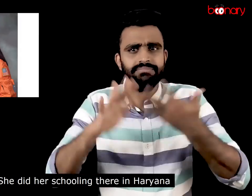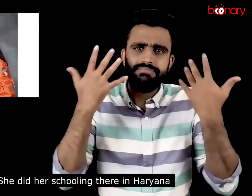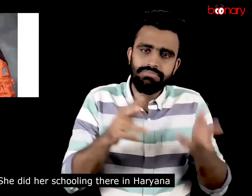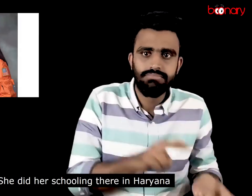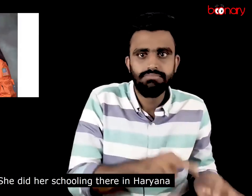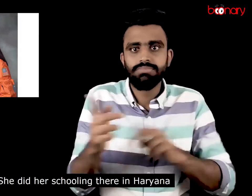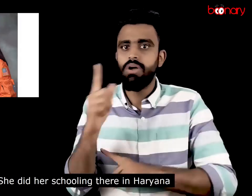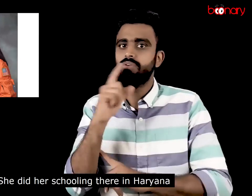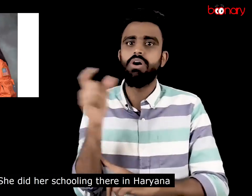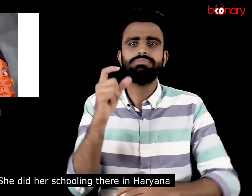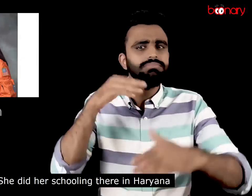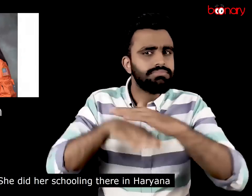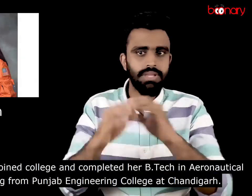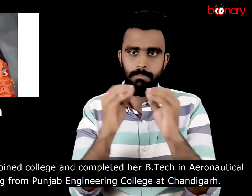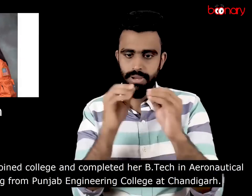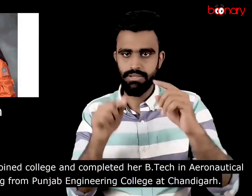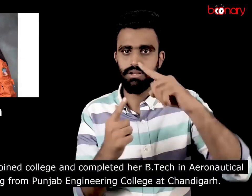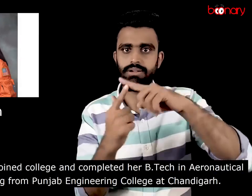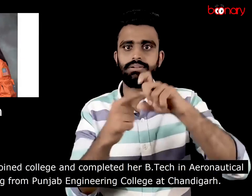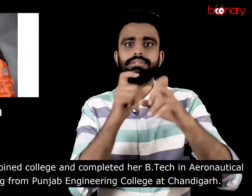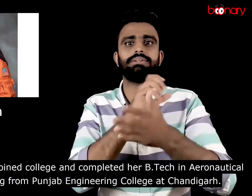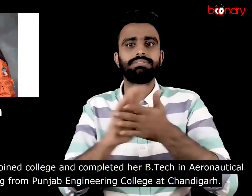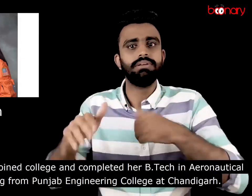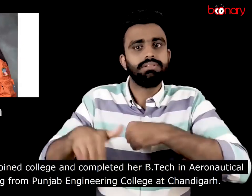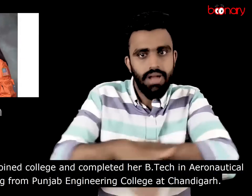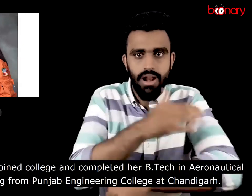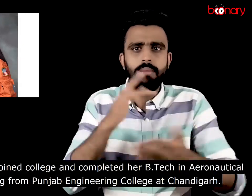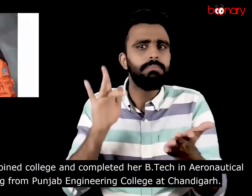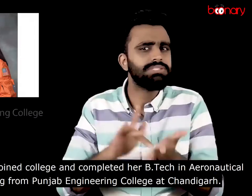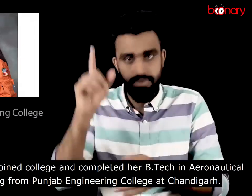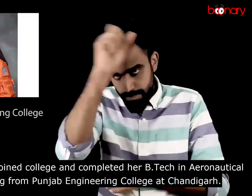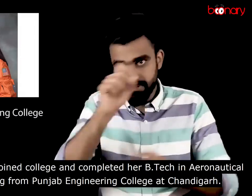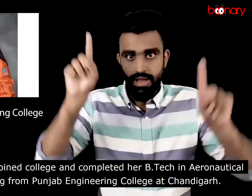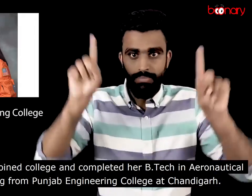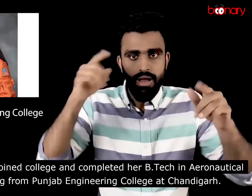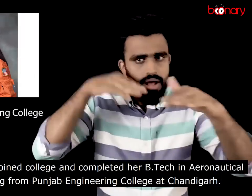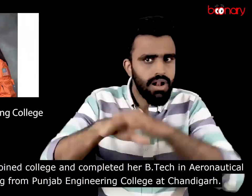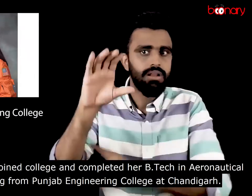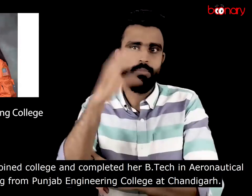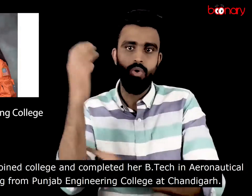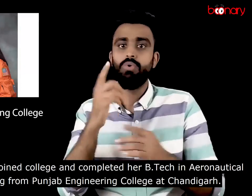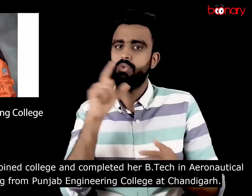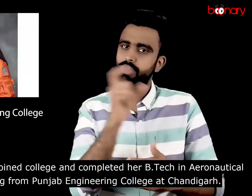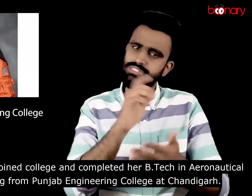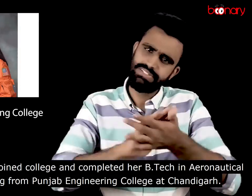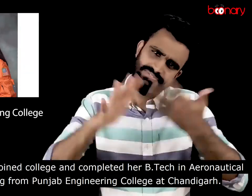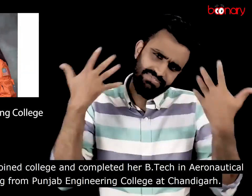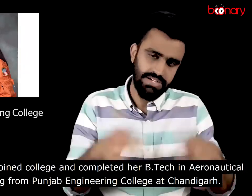her schooling there in Haryana and then joined college and completed her B.Tech in Aeronautical Engineering from Punjab